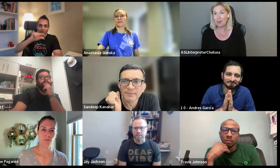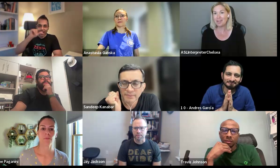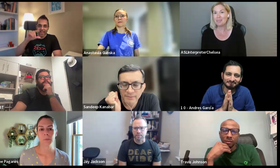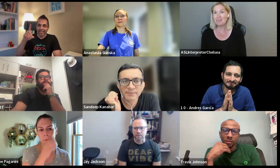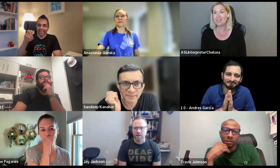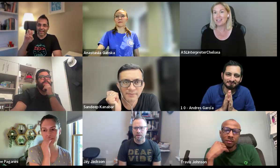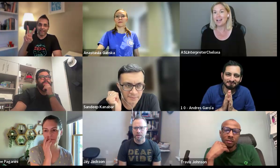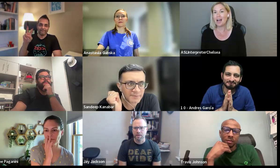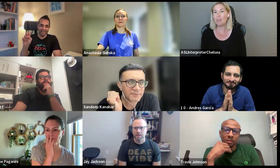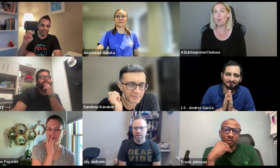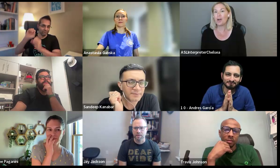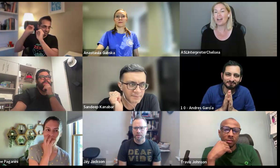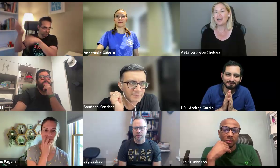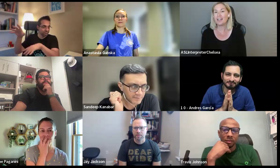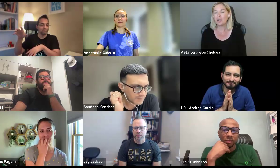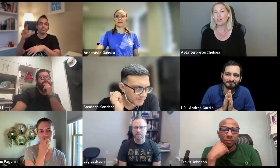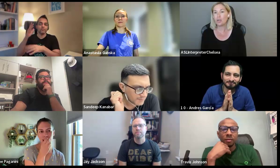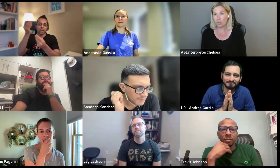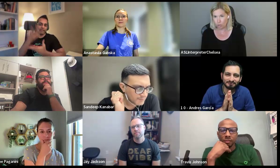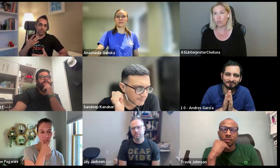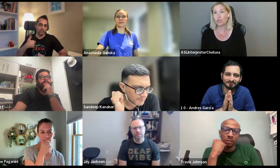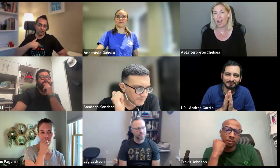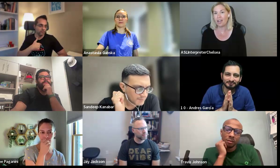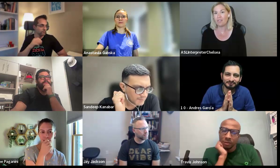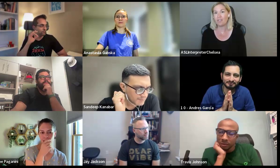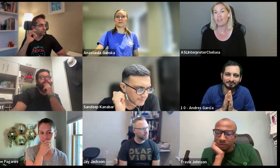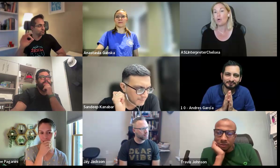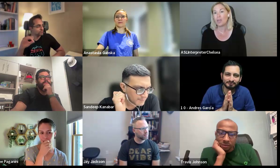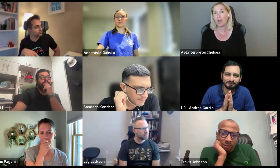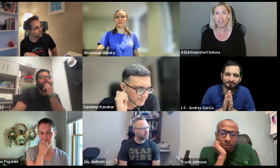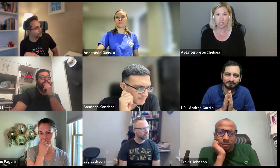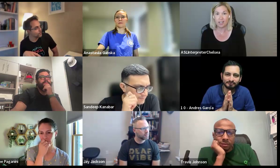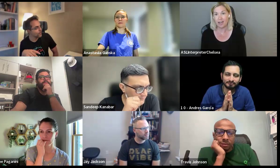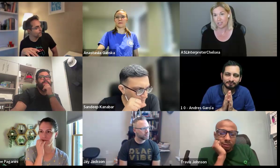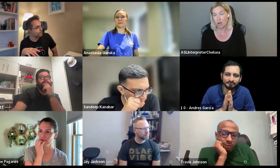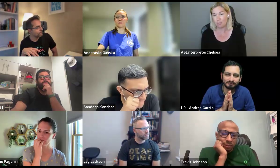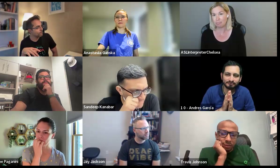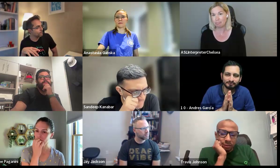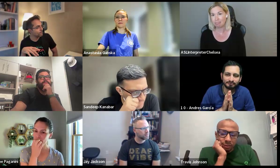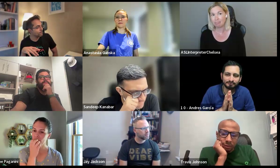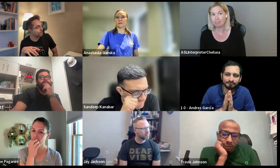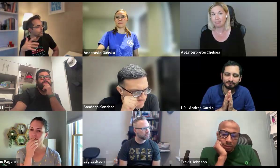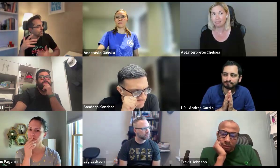cloud or Google Drive, that would be great, and just let us know.